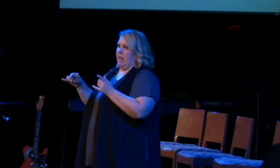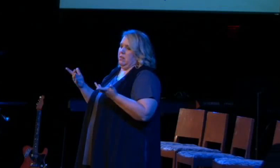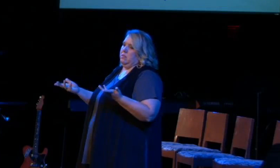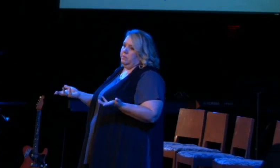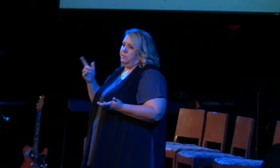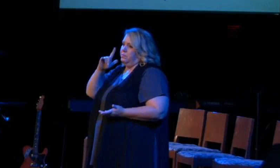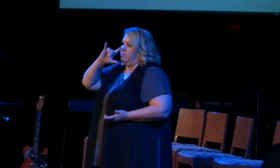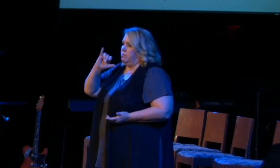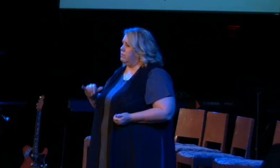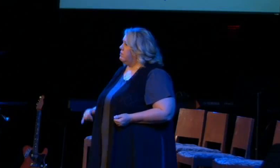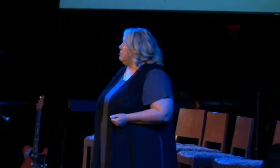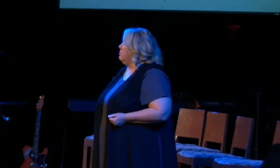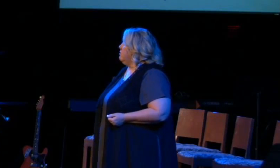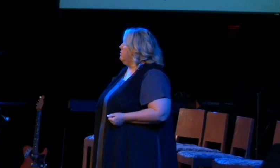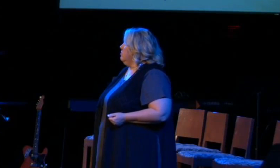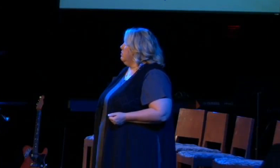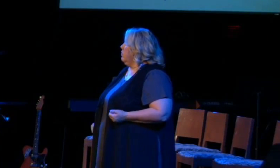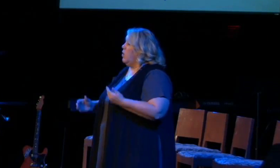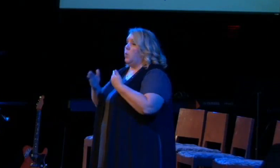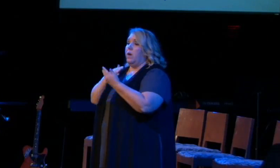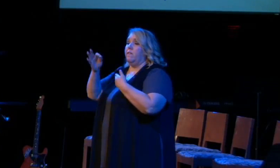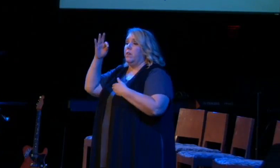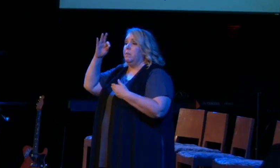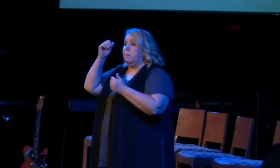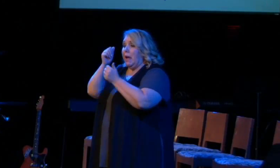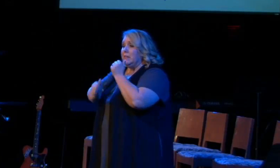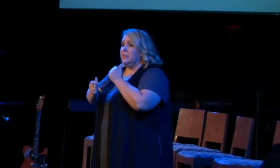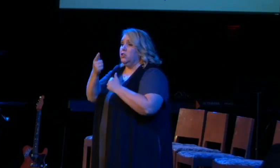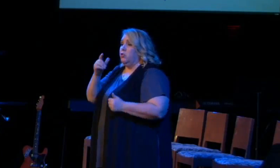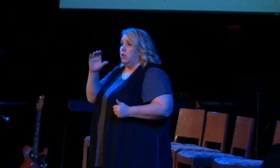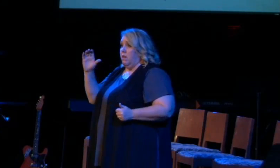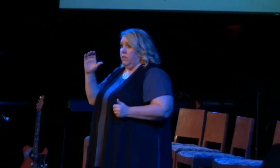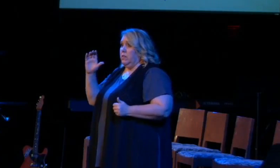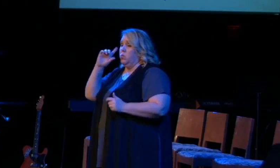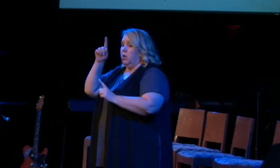And whatever passes at General Conference will come down to